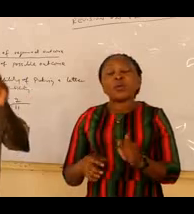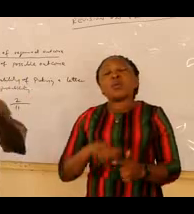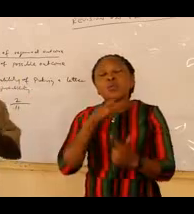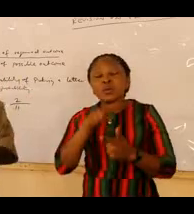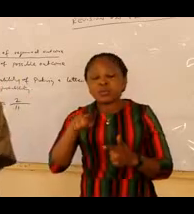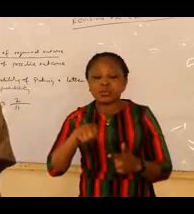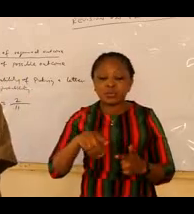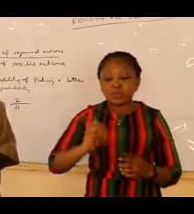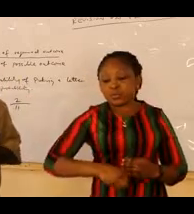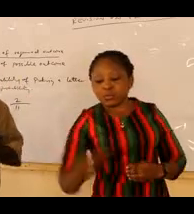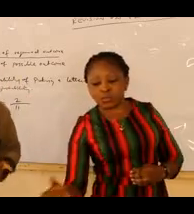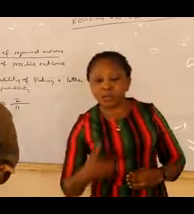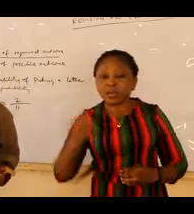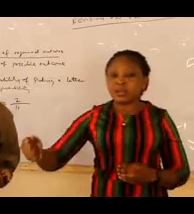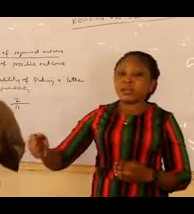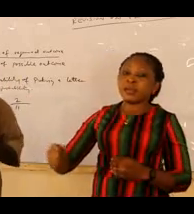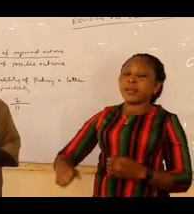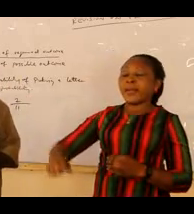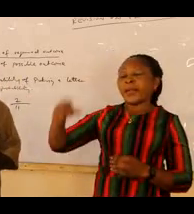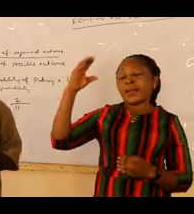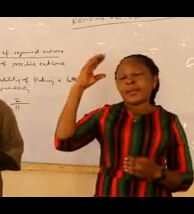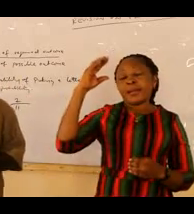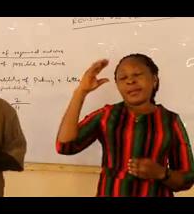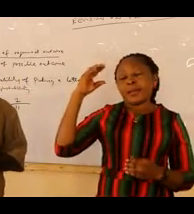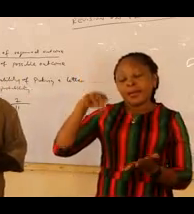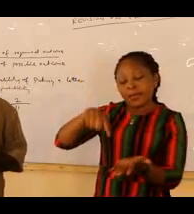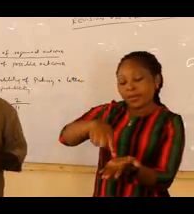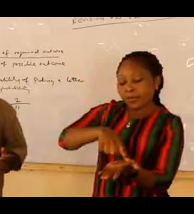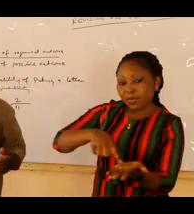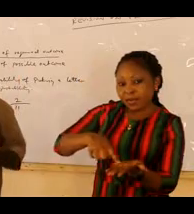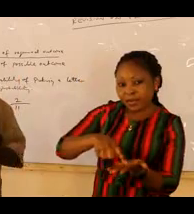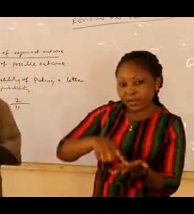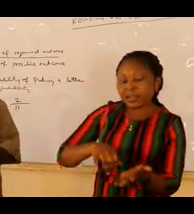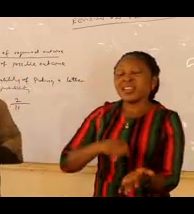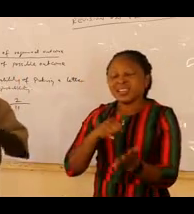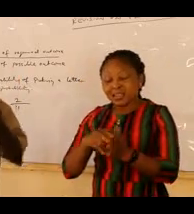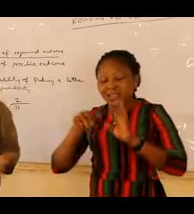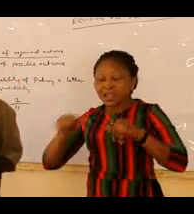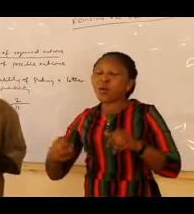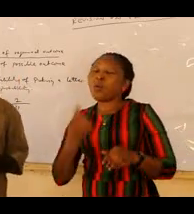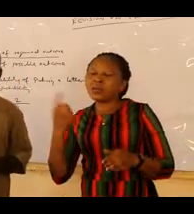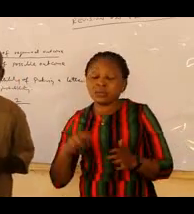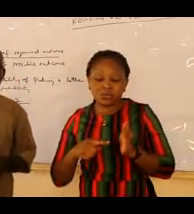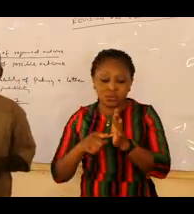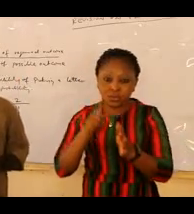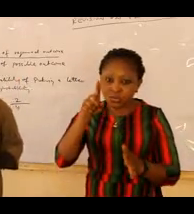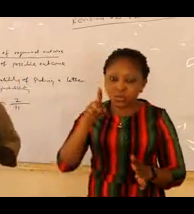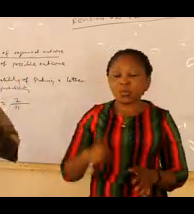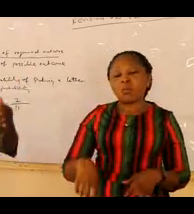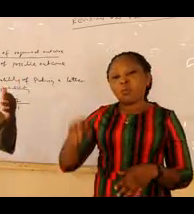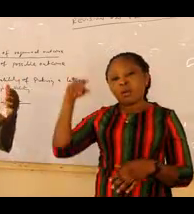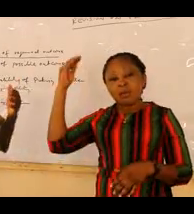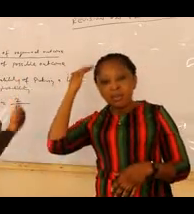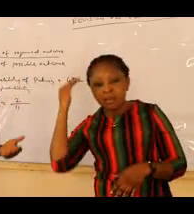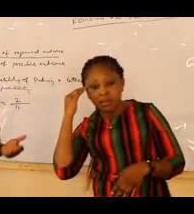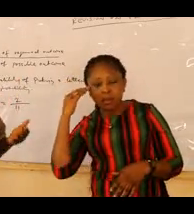either fall head or tail. Coin will either fall head or tail.